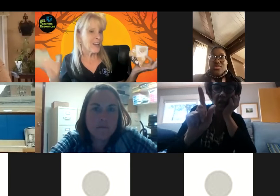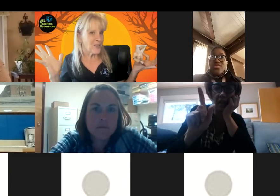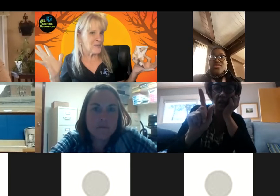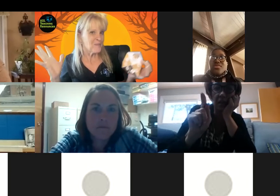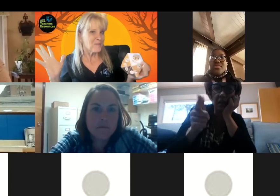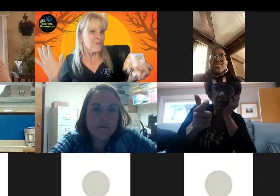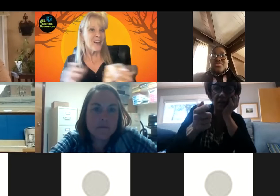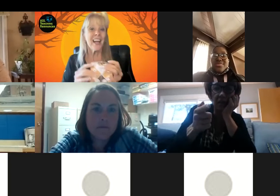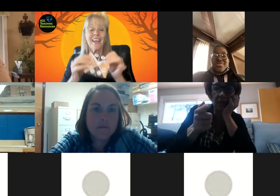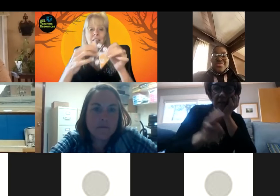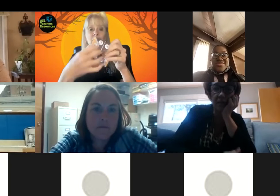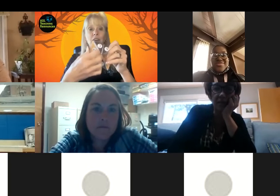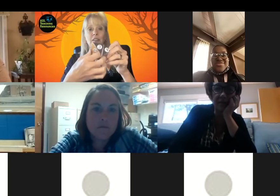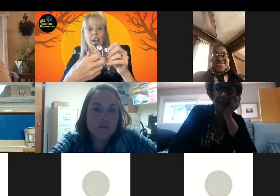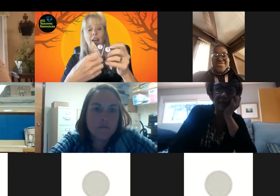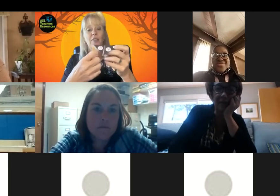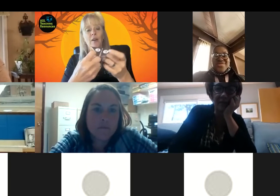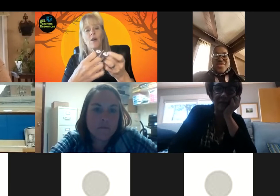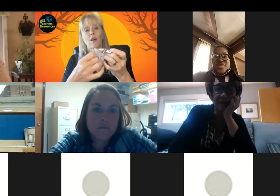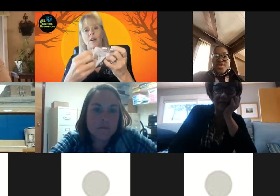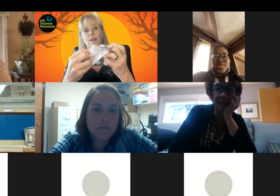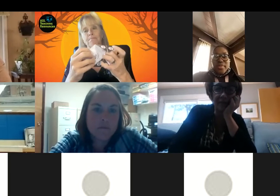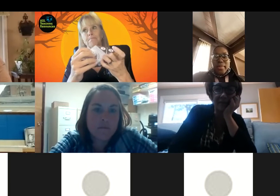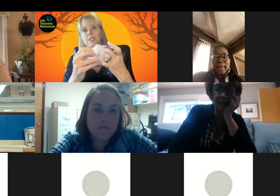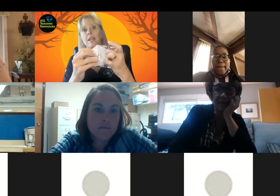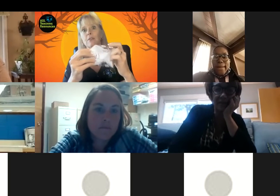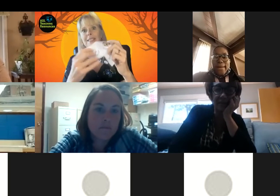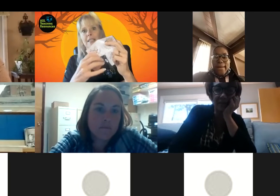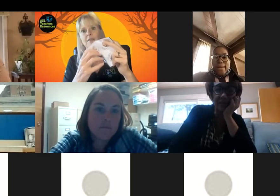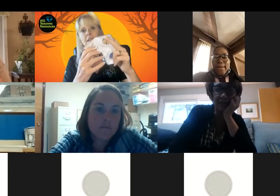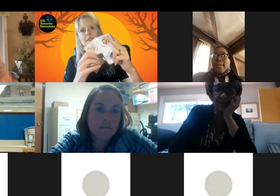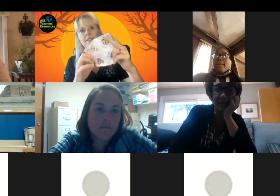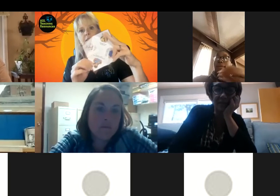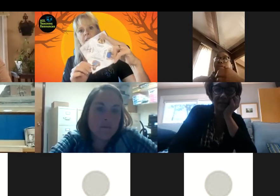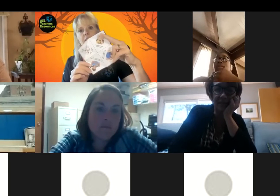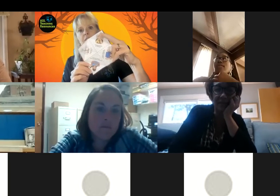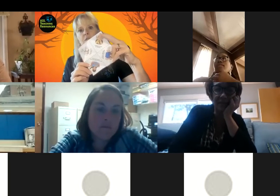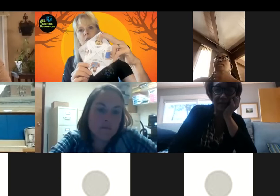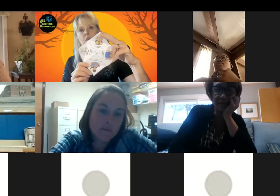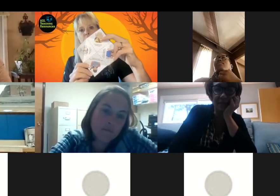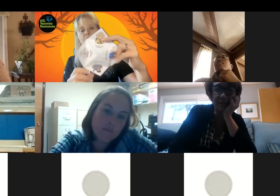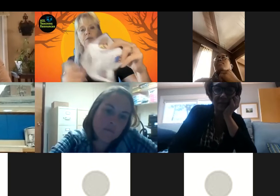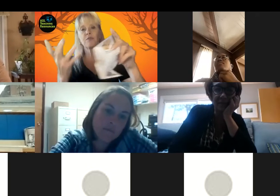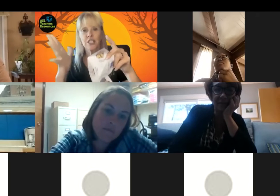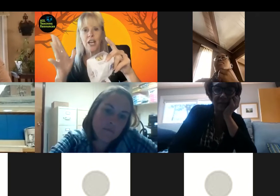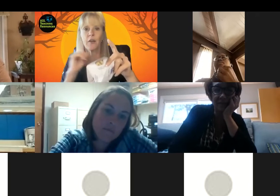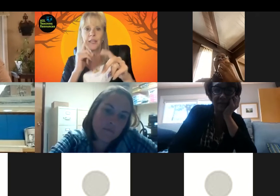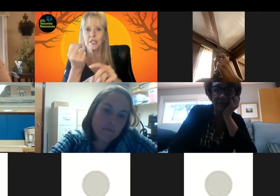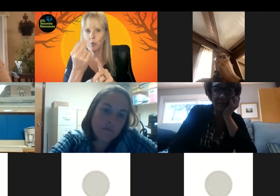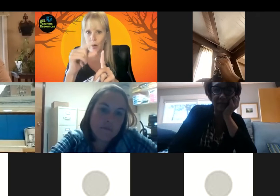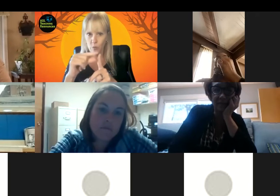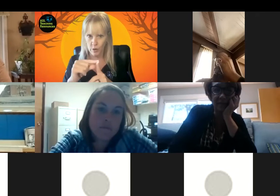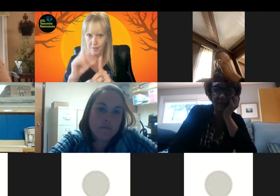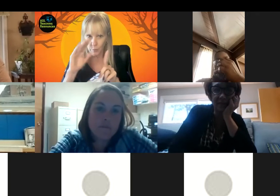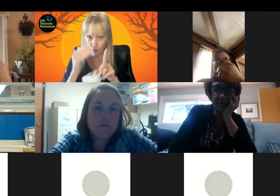There we go. Okay, and there are several sets of these to finish out